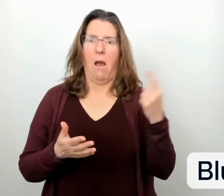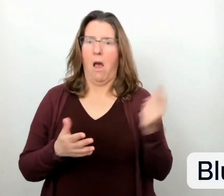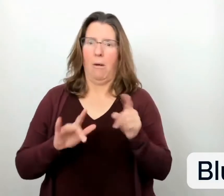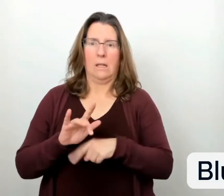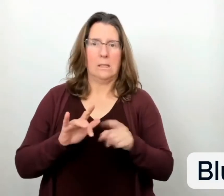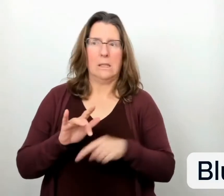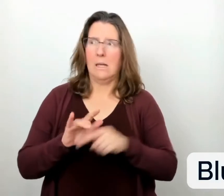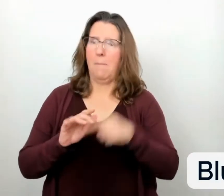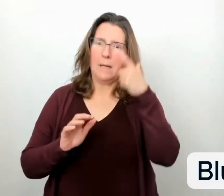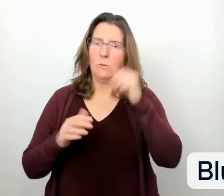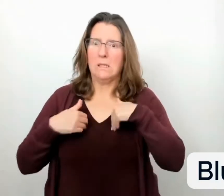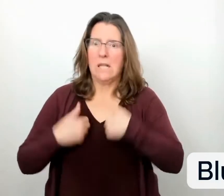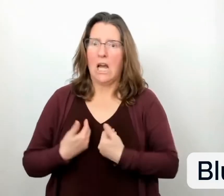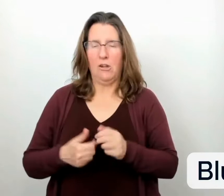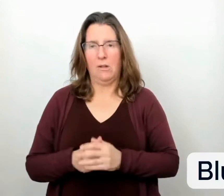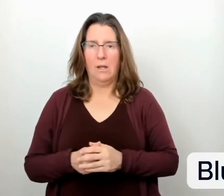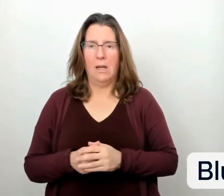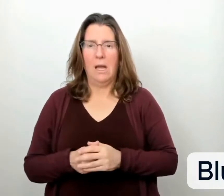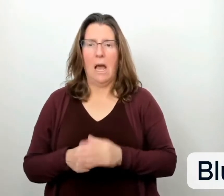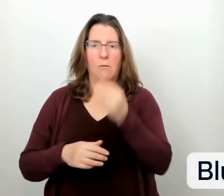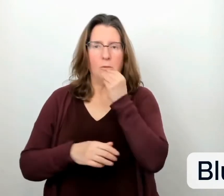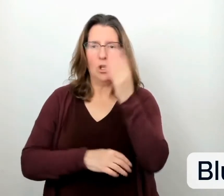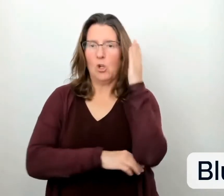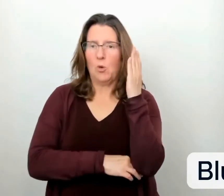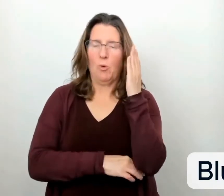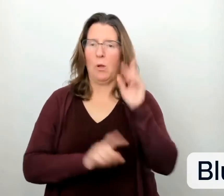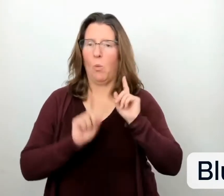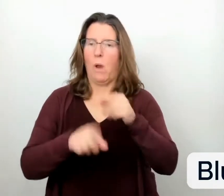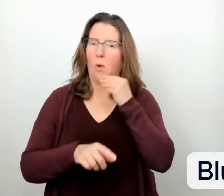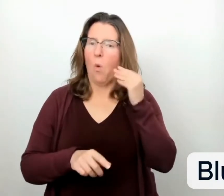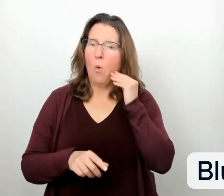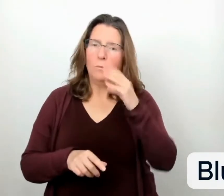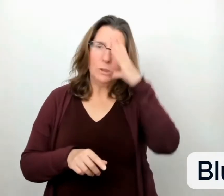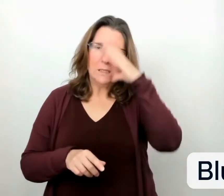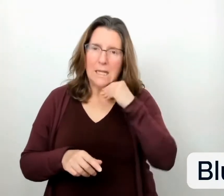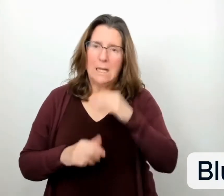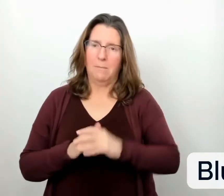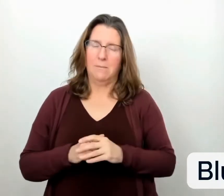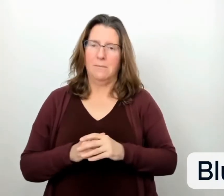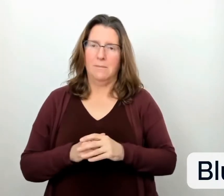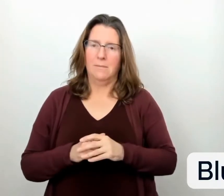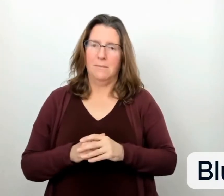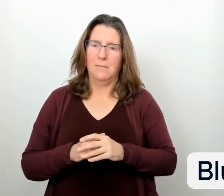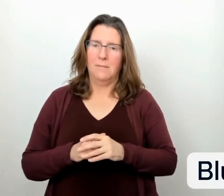He skipped many classes though. He said it was because he was tired. Sometimes he would go home at noon to sleep.